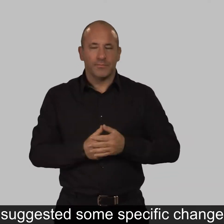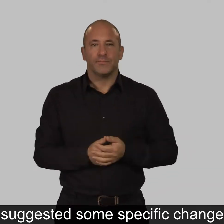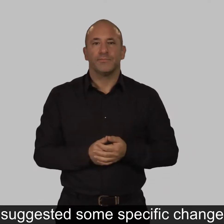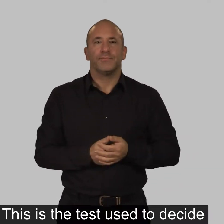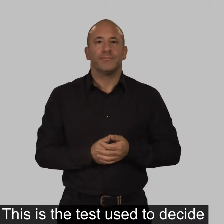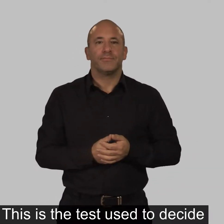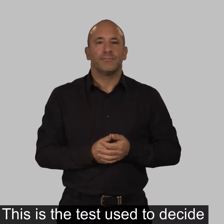changes.